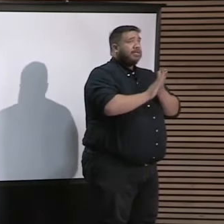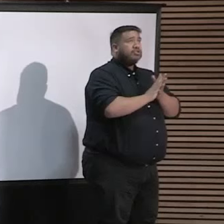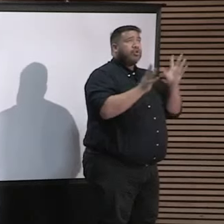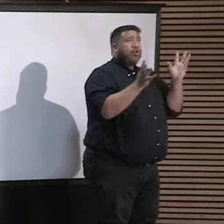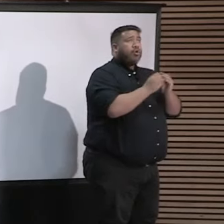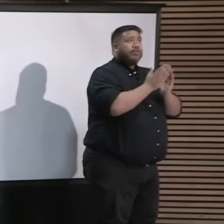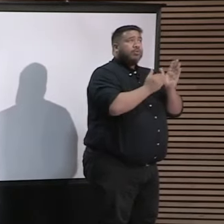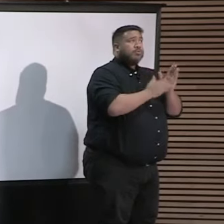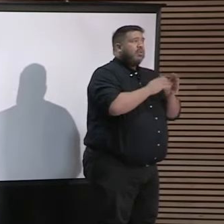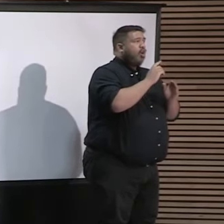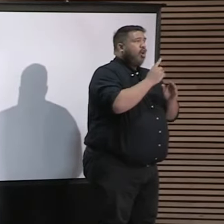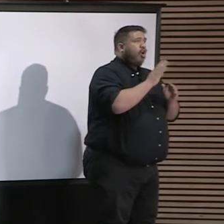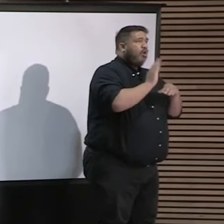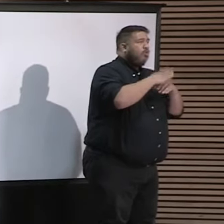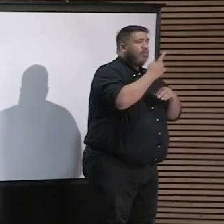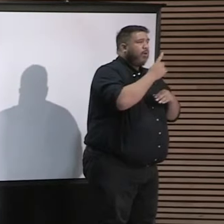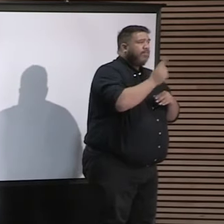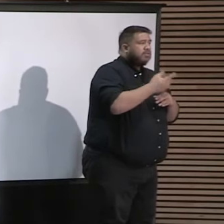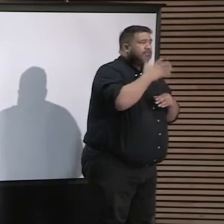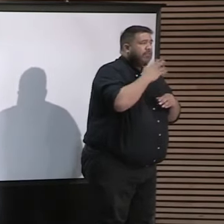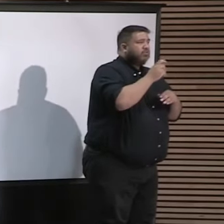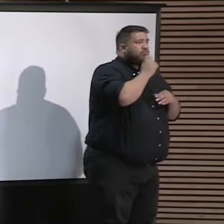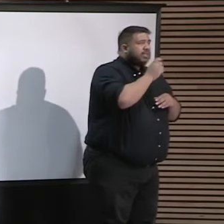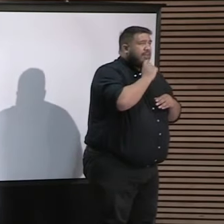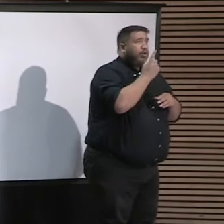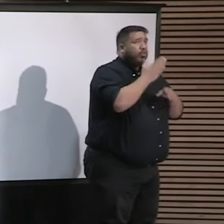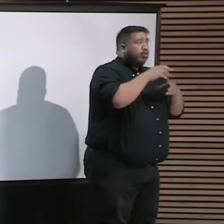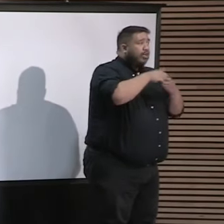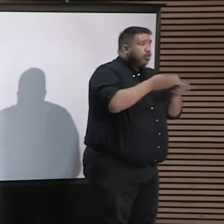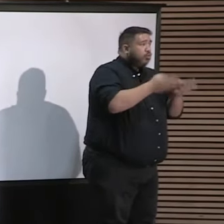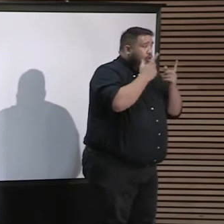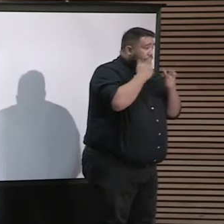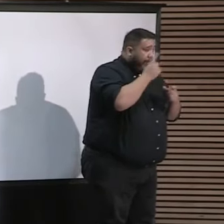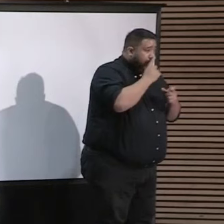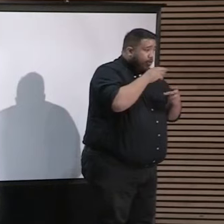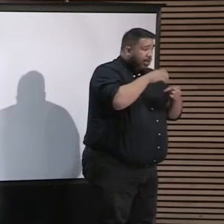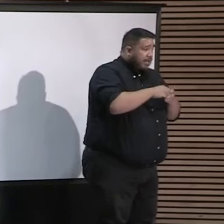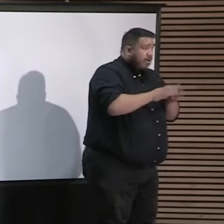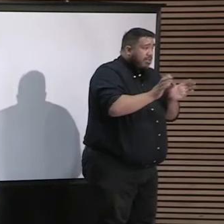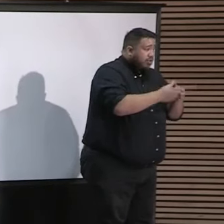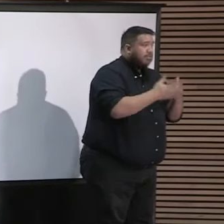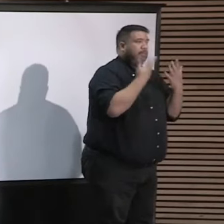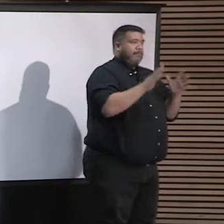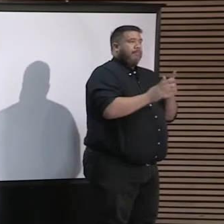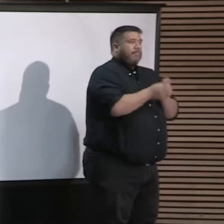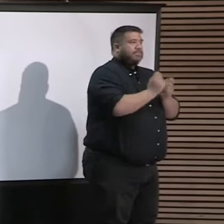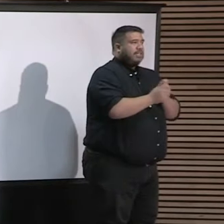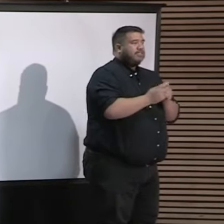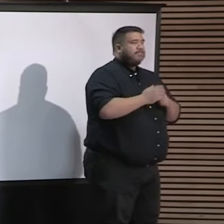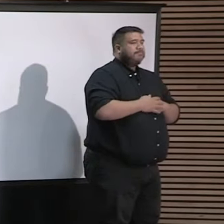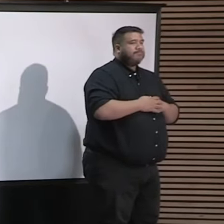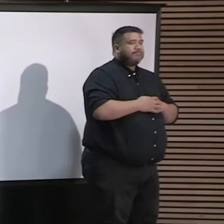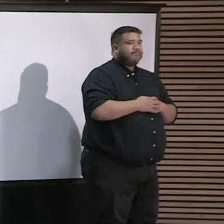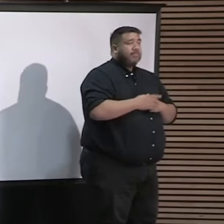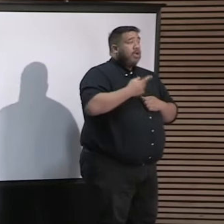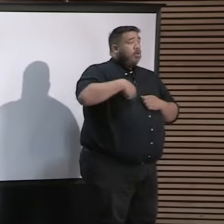1,599 staff working in MIQ have been swabbed. happy to take questions. We will be here for up